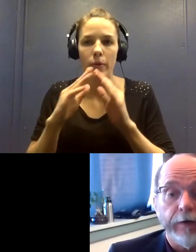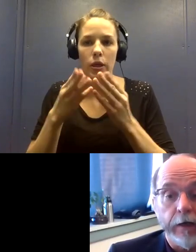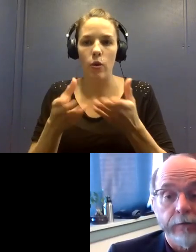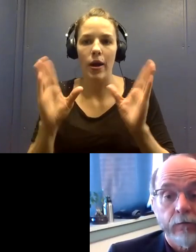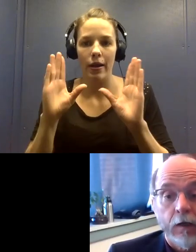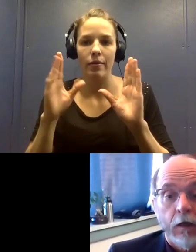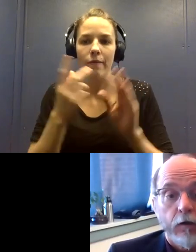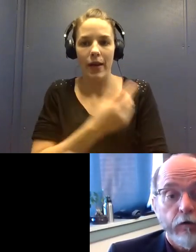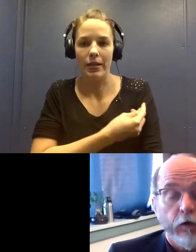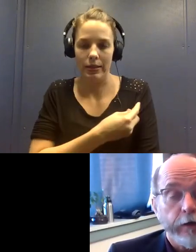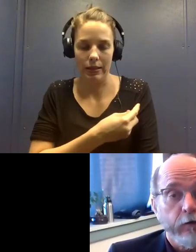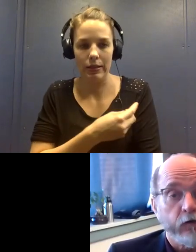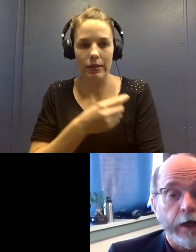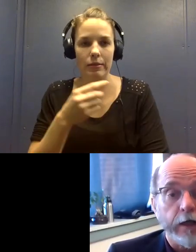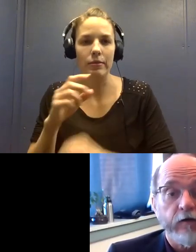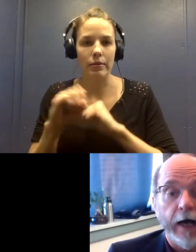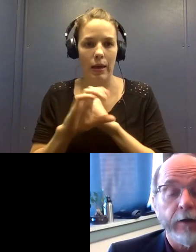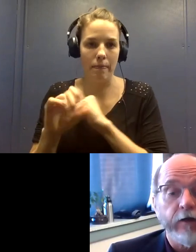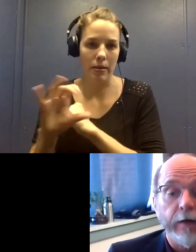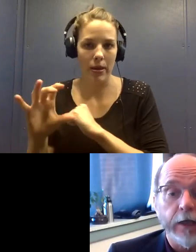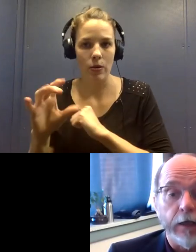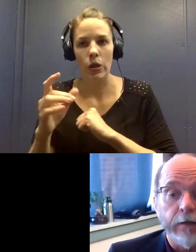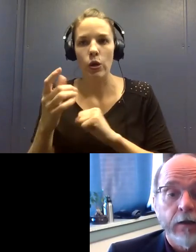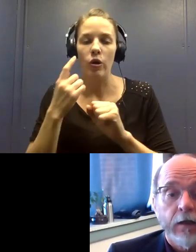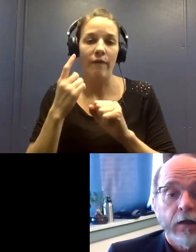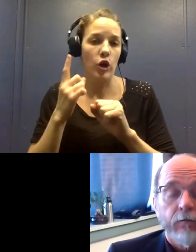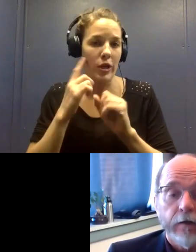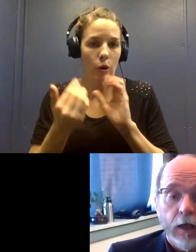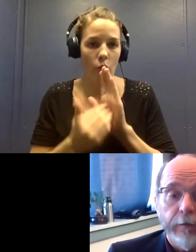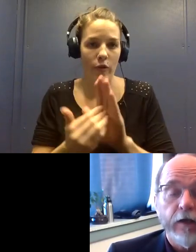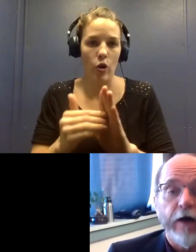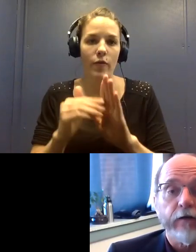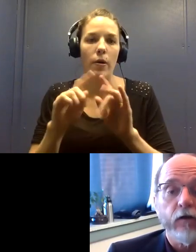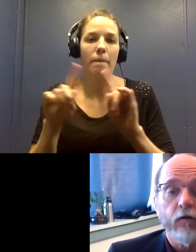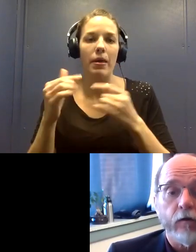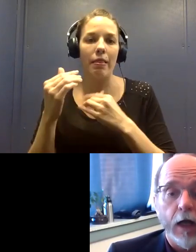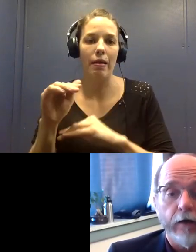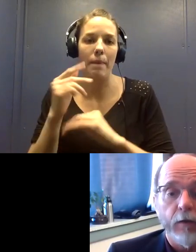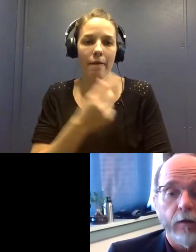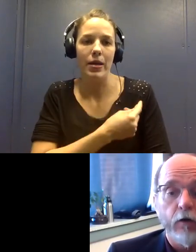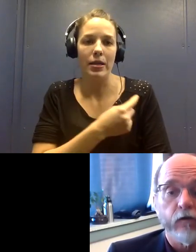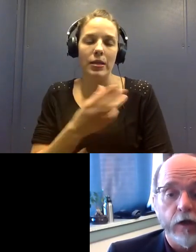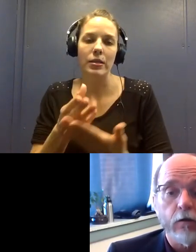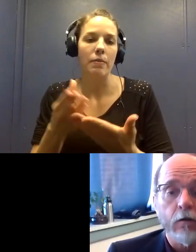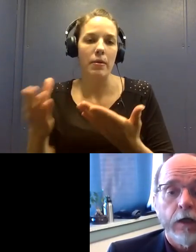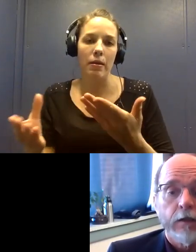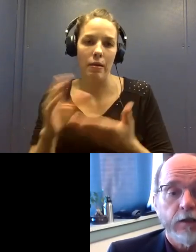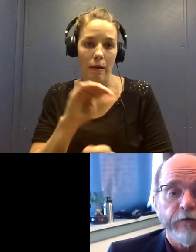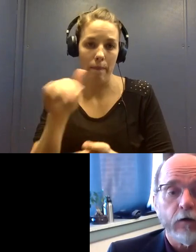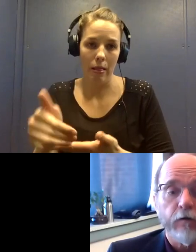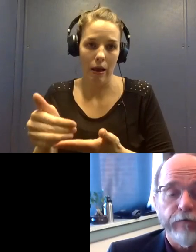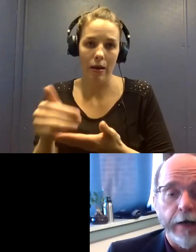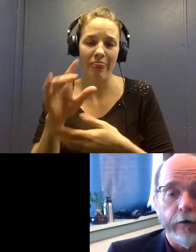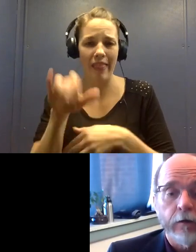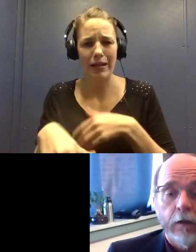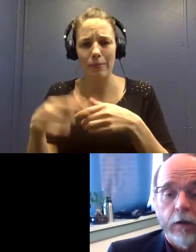vaccination campaign. You've heard it say it time and time again, but the limited vaccine supply has been the most single